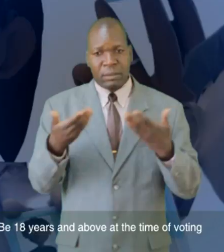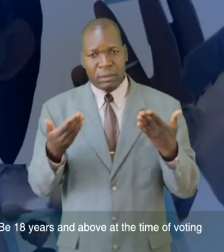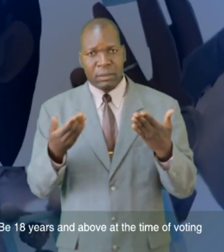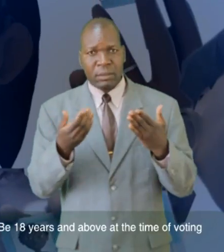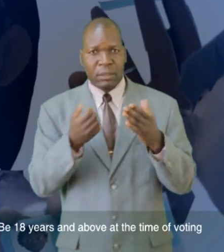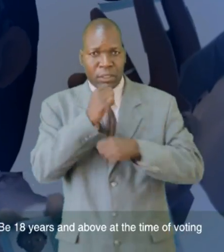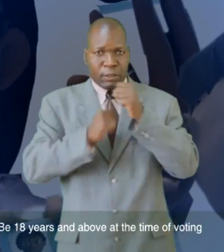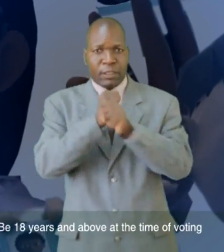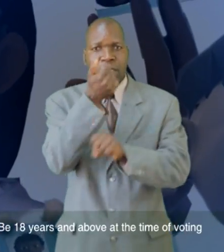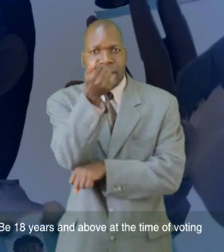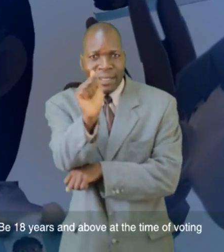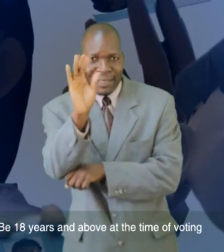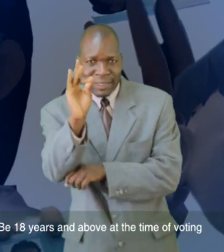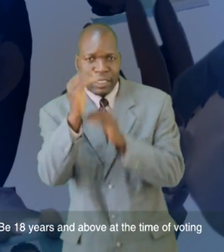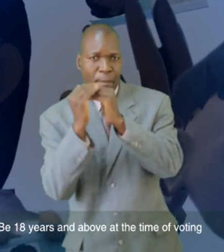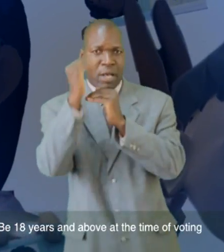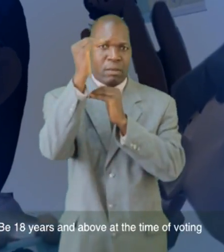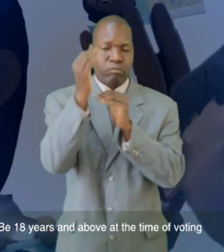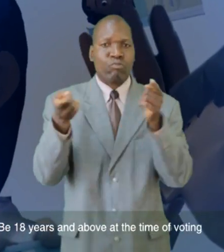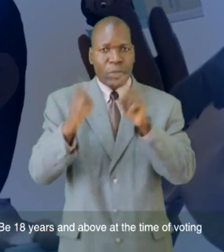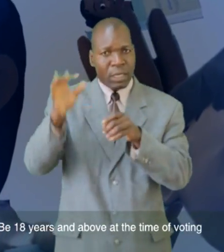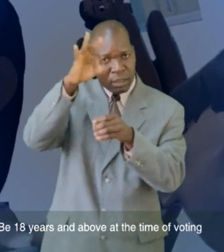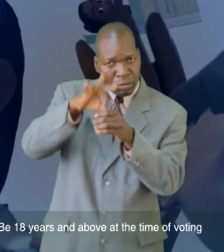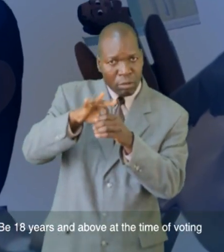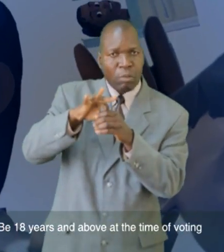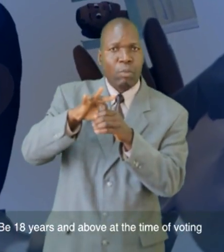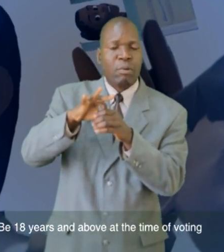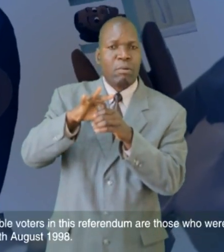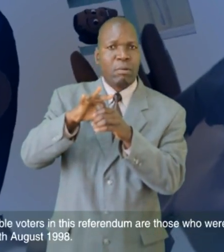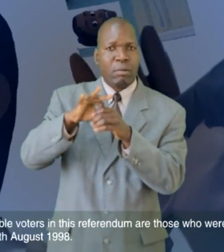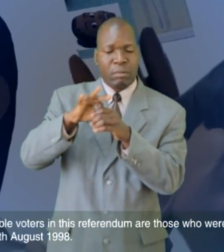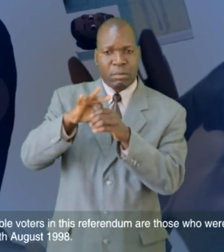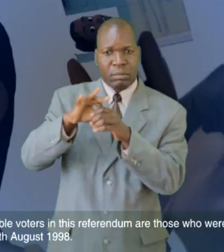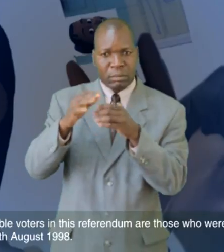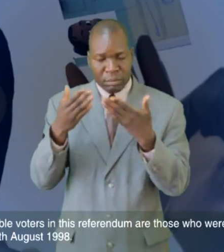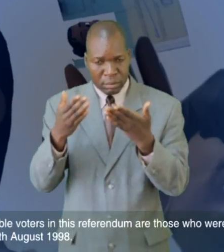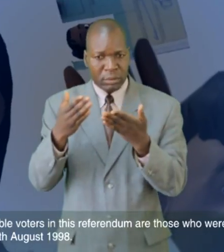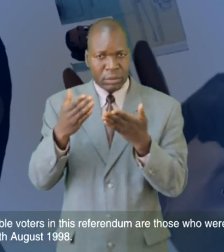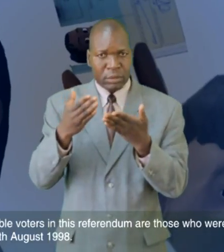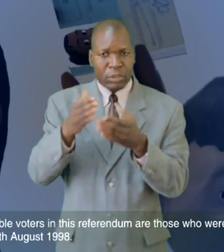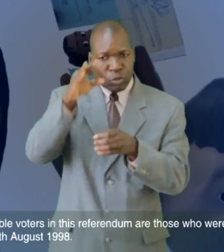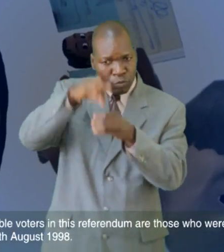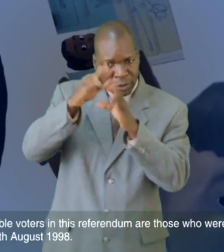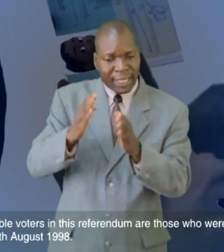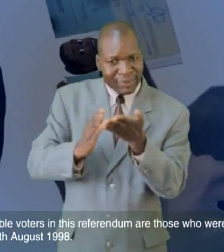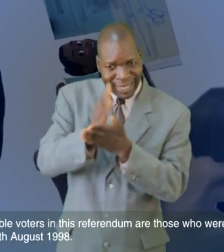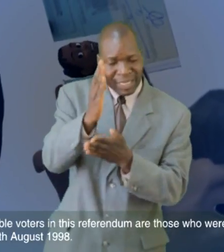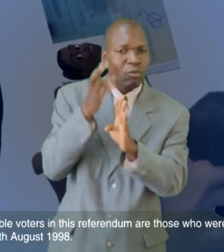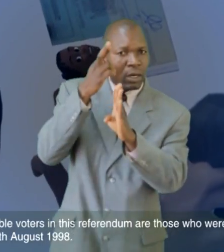18 years and above at the time of voting. That is, eligible voters in this referendum are those who